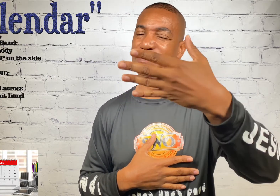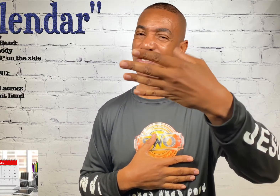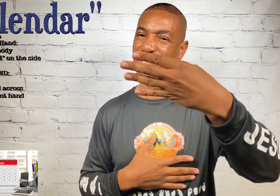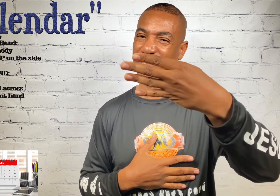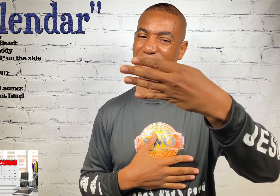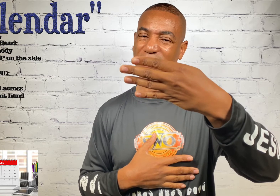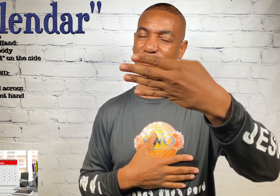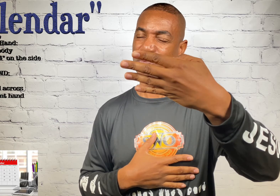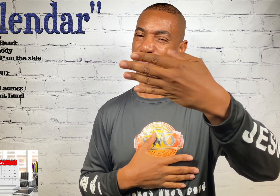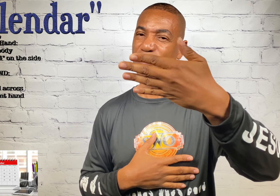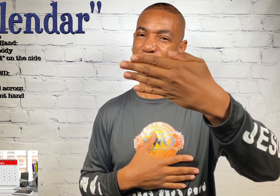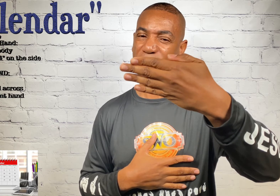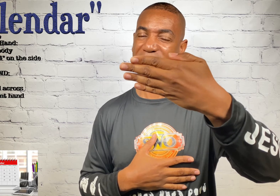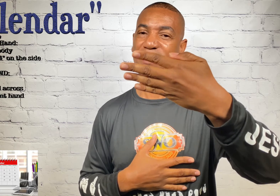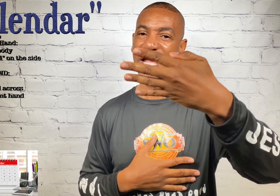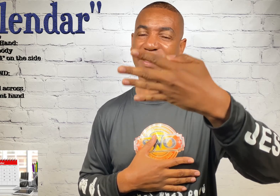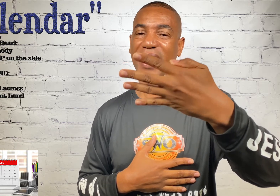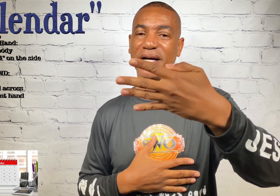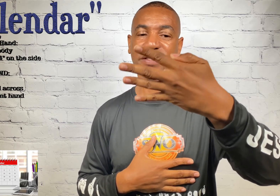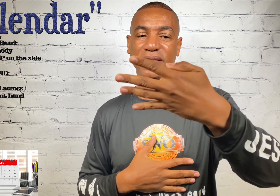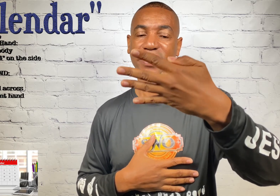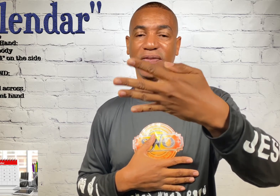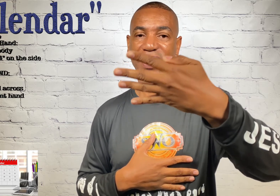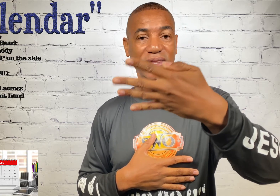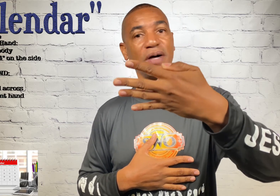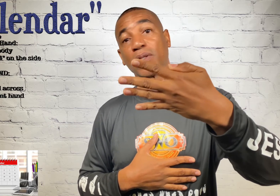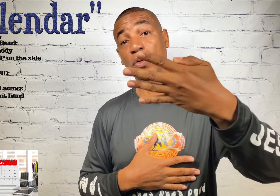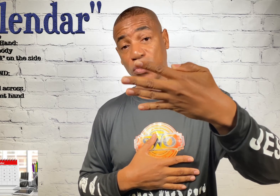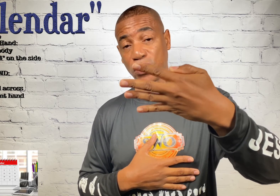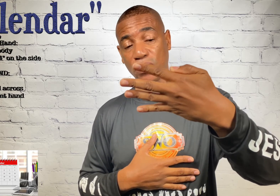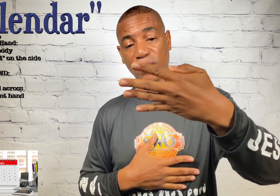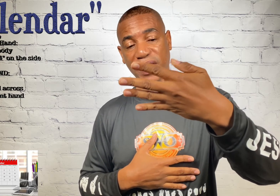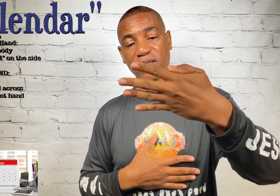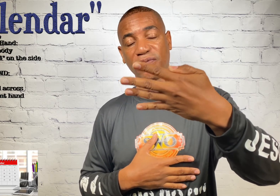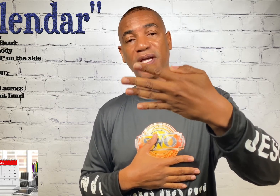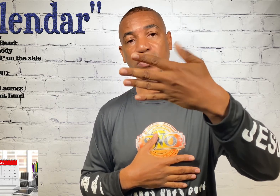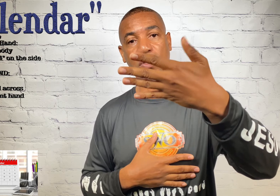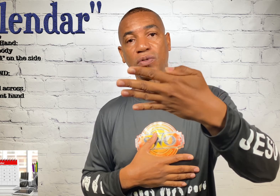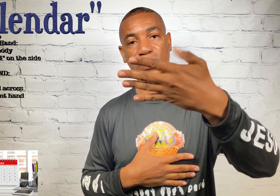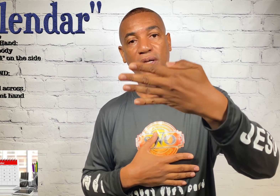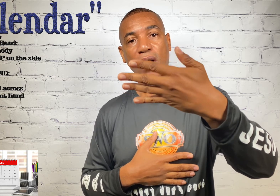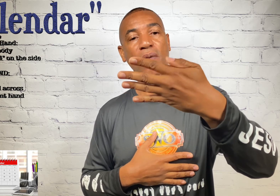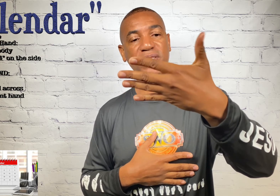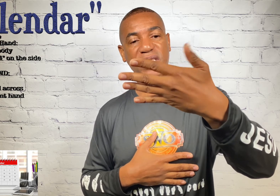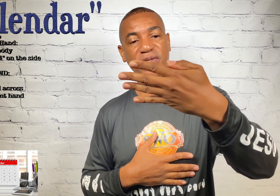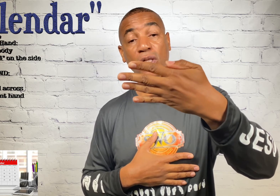I'll just remove or bring the thumb close to the other fingers or closer, almost as if it's